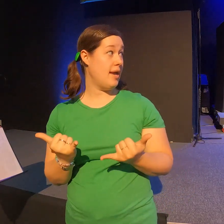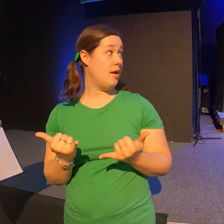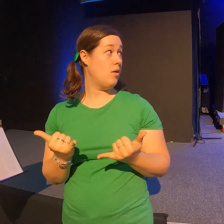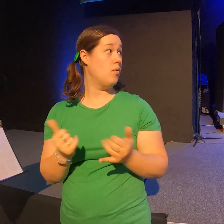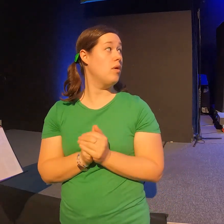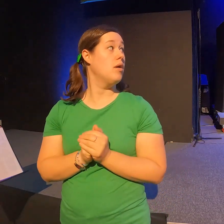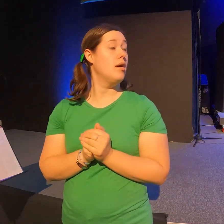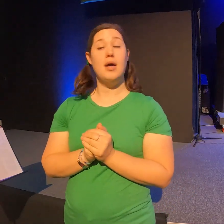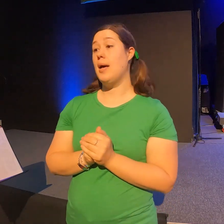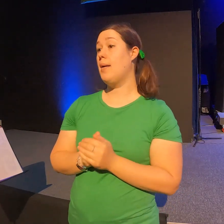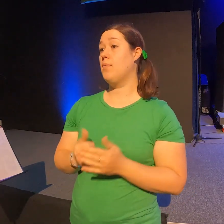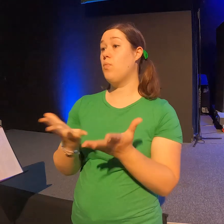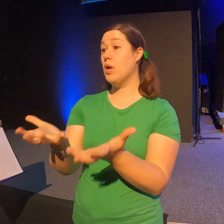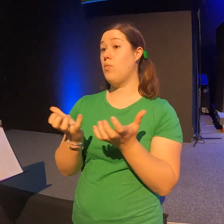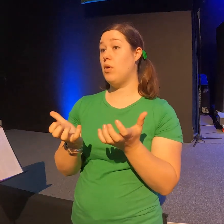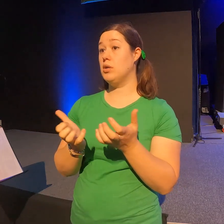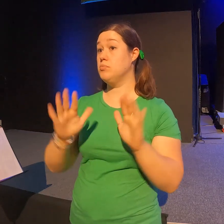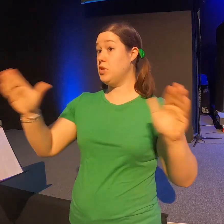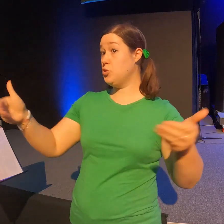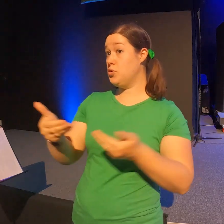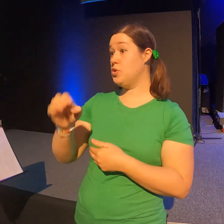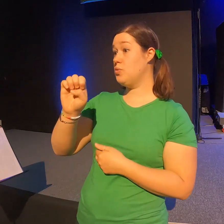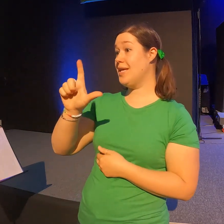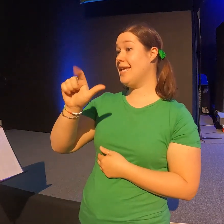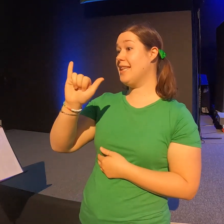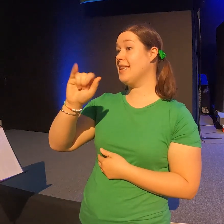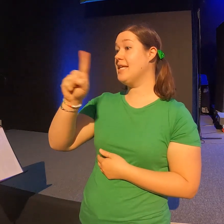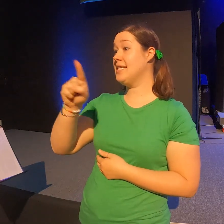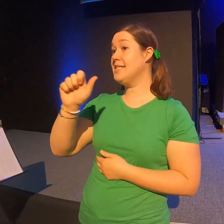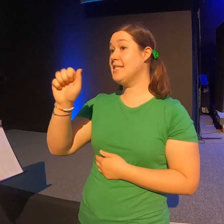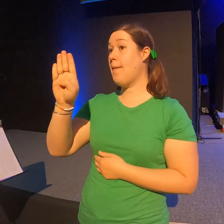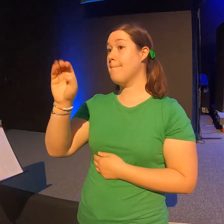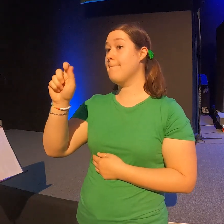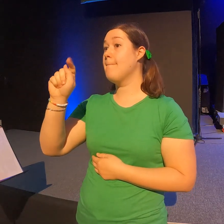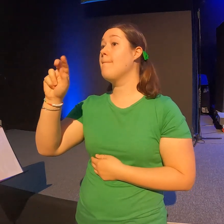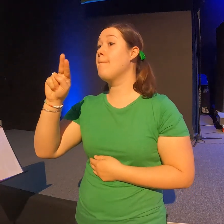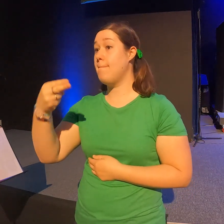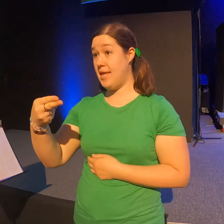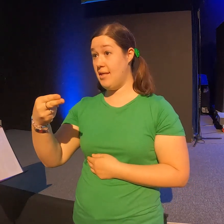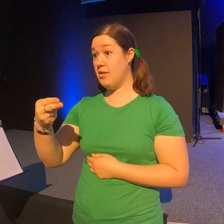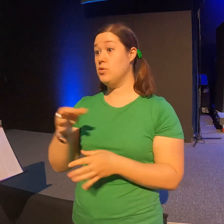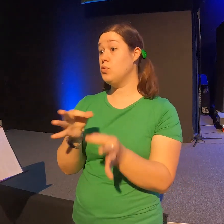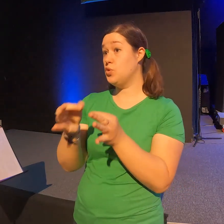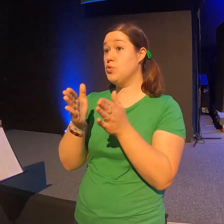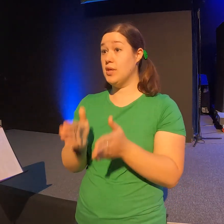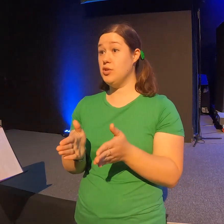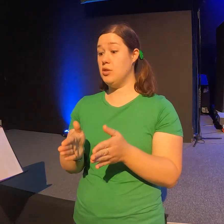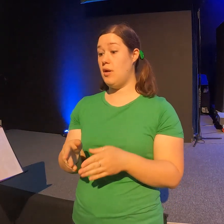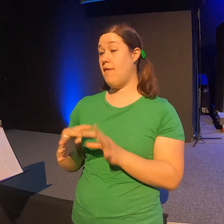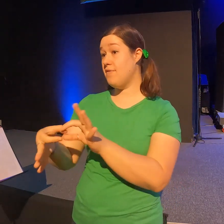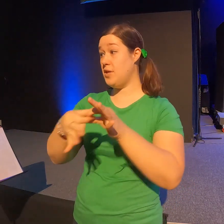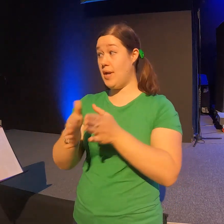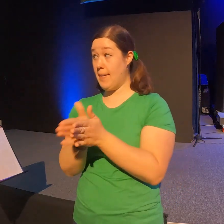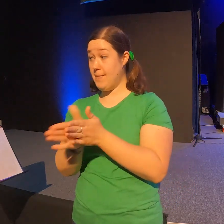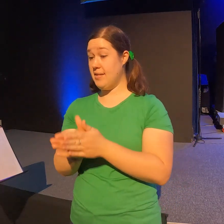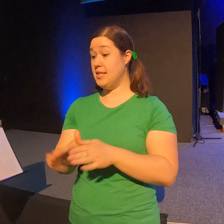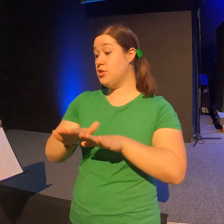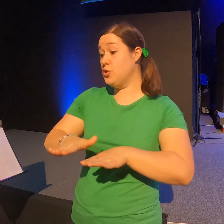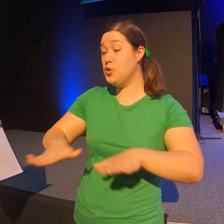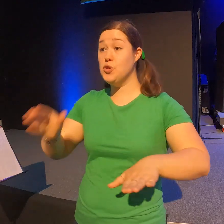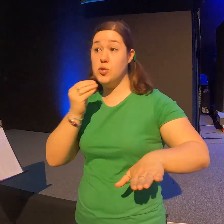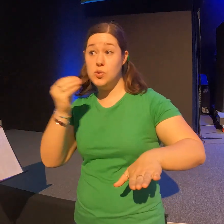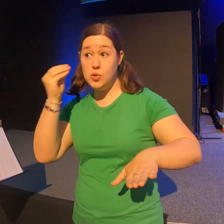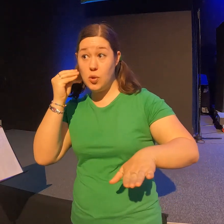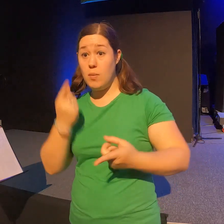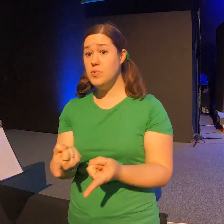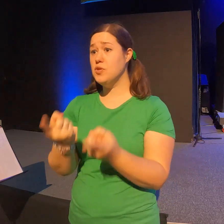what was formerly known as the Florida United Methodist Children's Home. She'll have a little bit more information about that, but also, most importantly, coming just